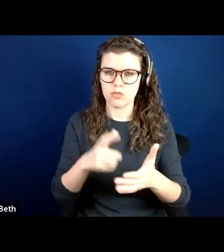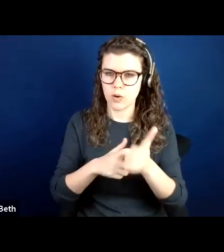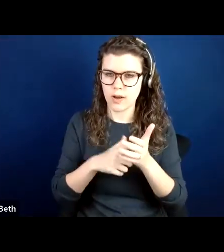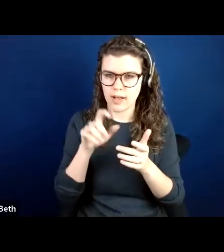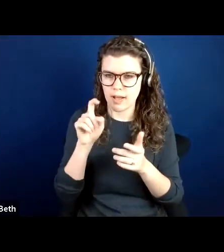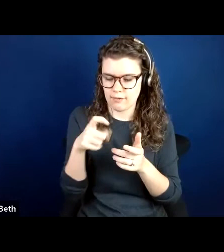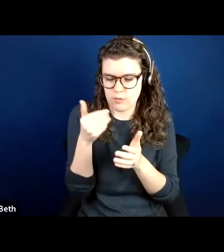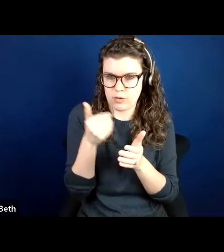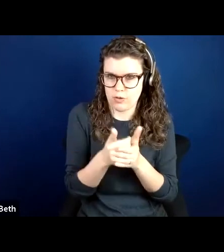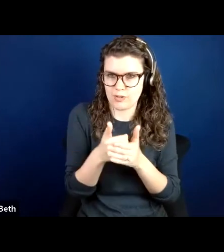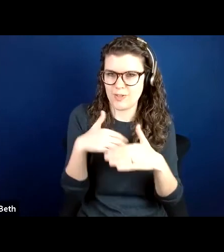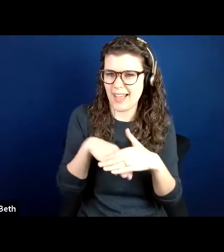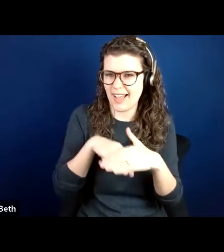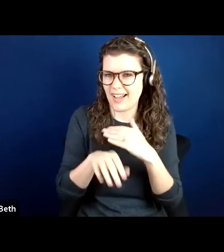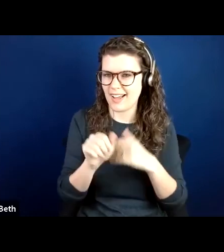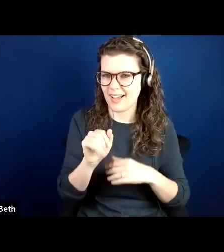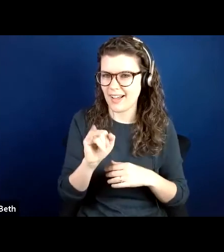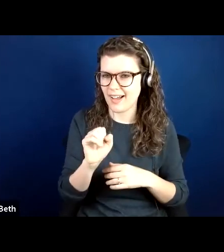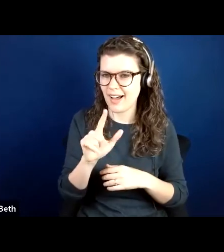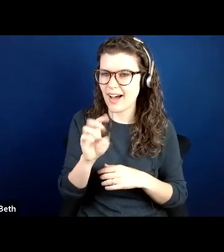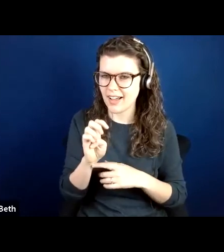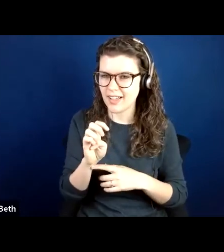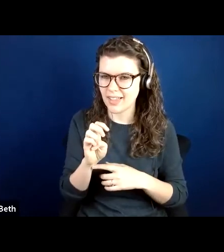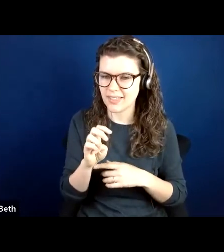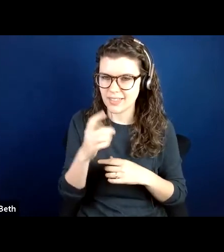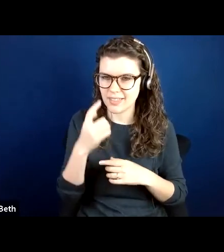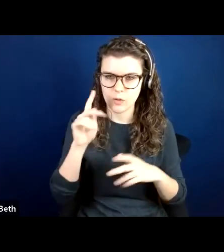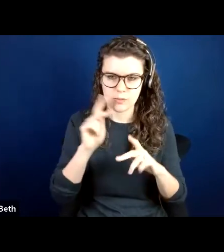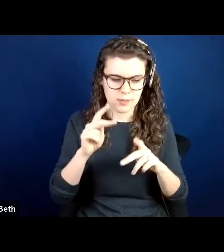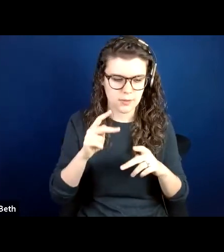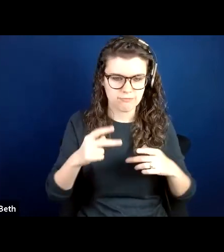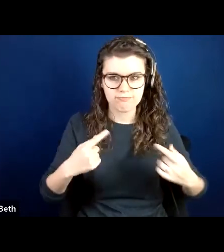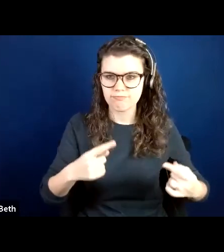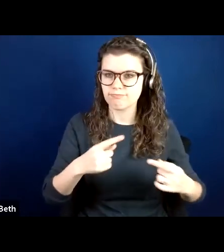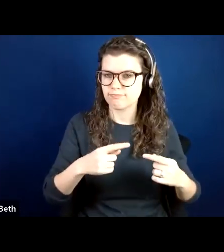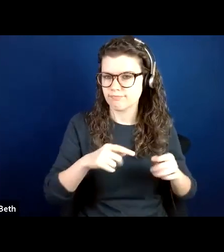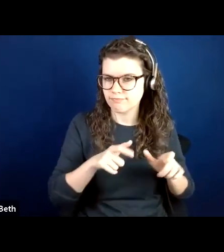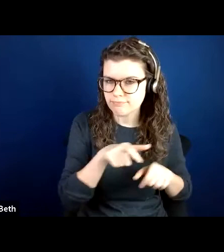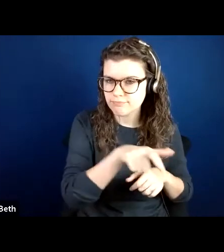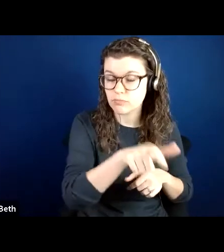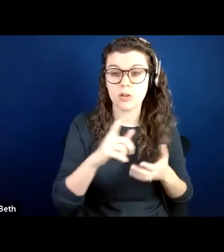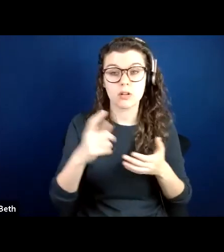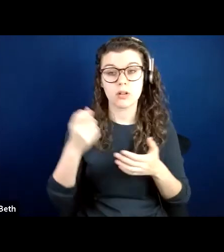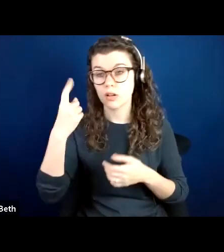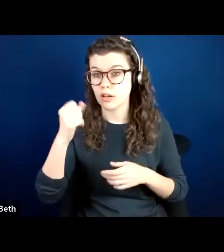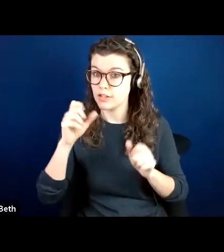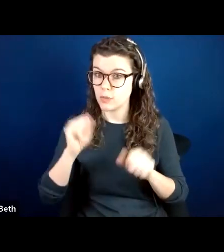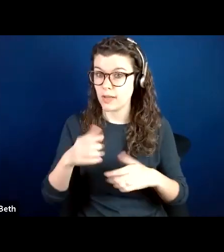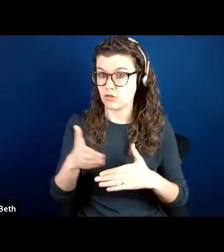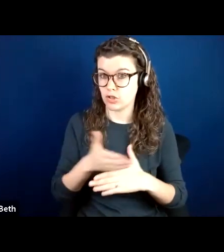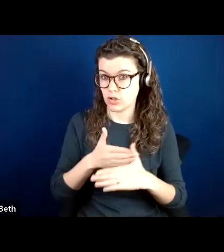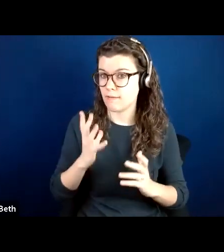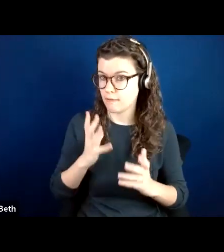access aisle. They are sometimes allowed to share an access aisle, but